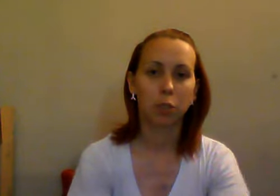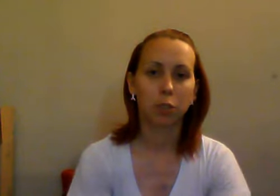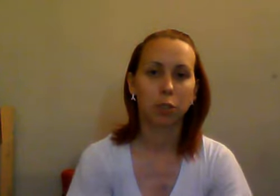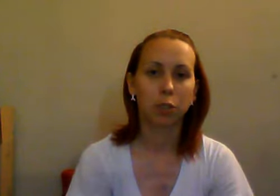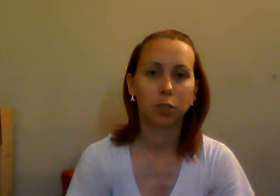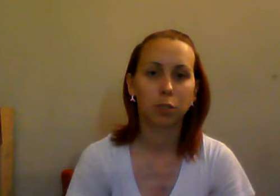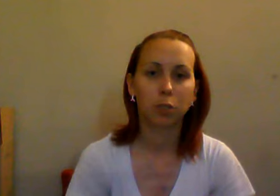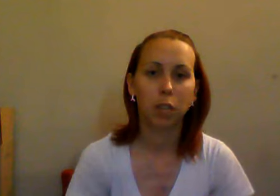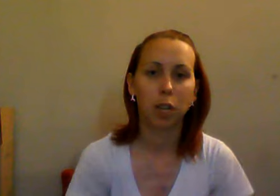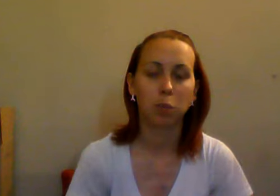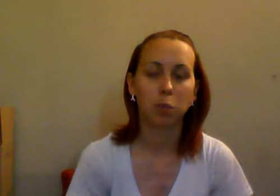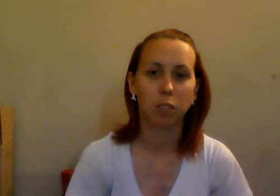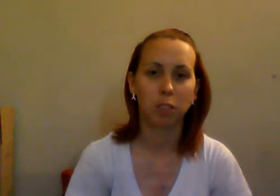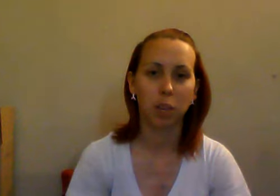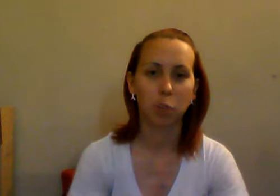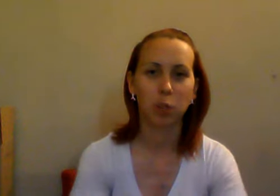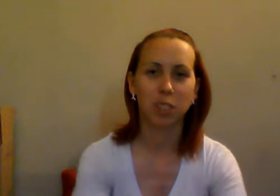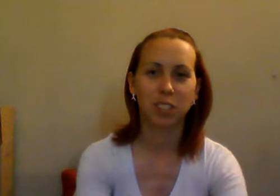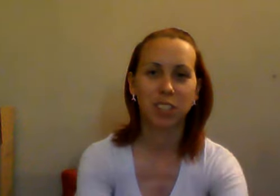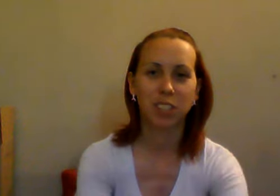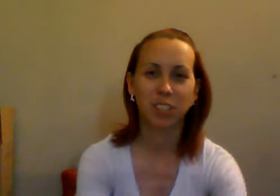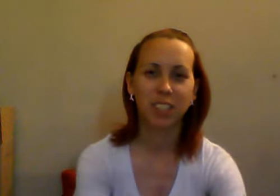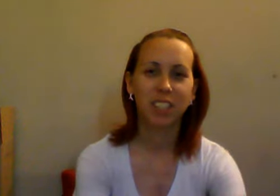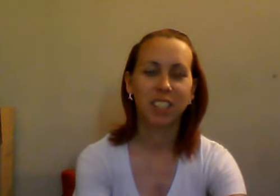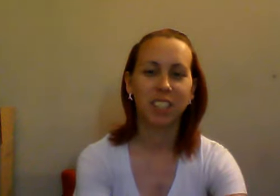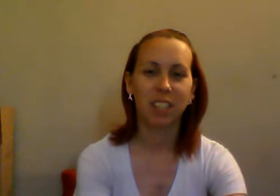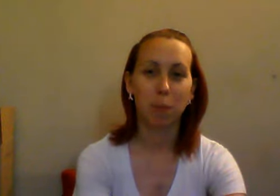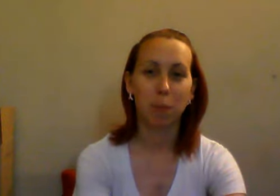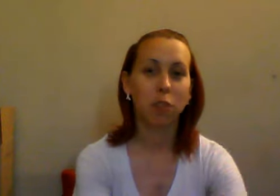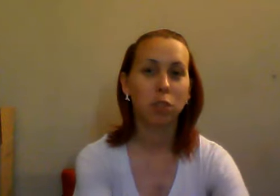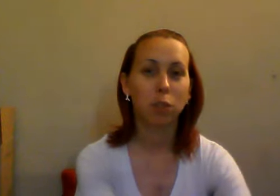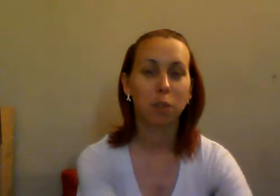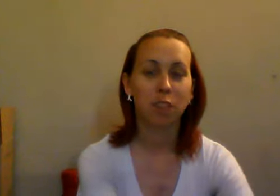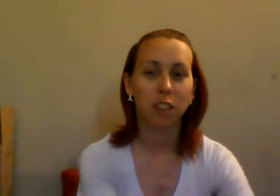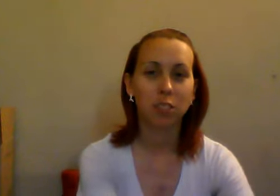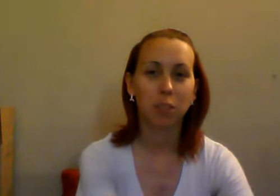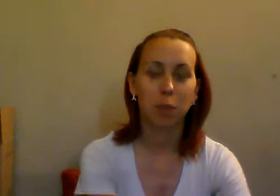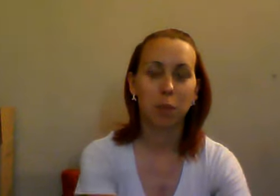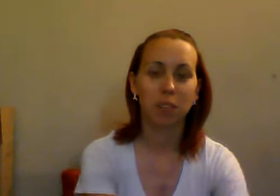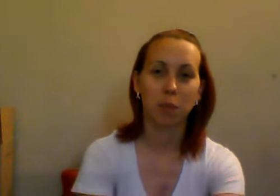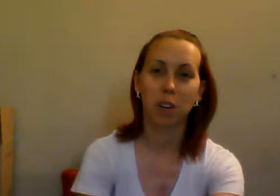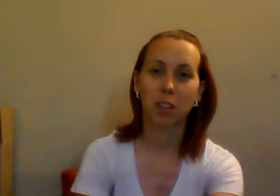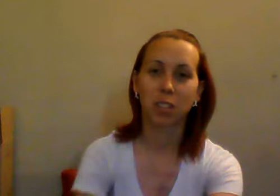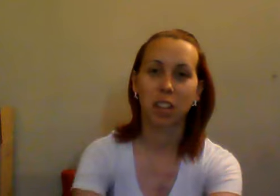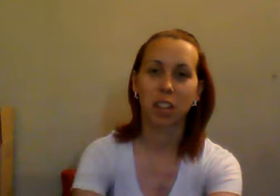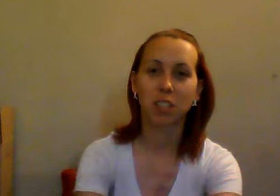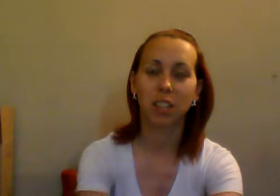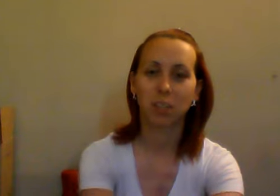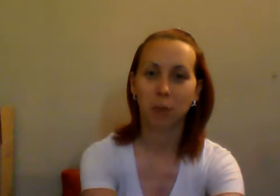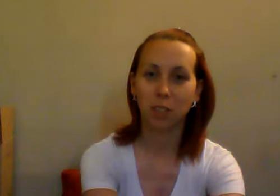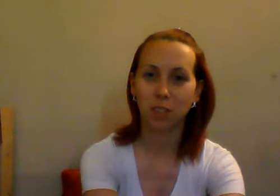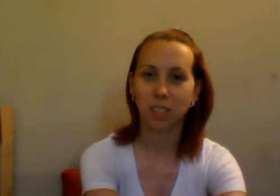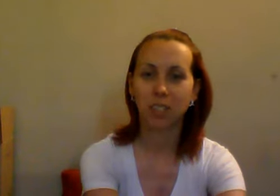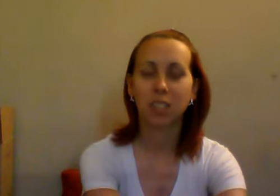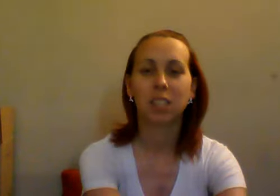interpreter, sign professor type person. So it might go a little bit faster, it might be a little bit harder to catch, and that's why you do this.